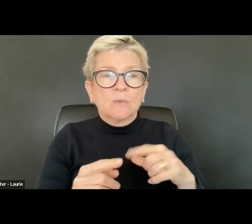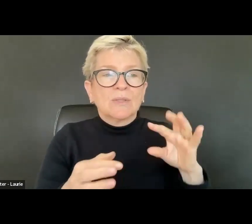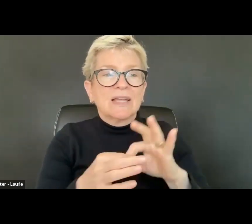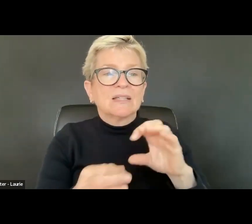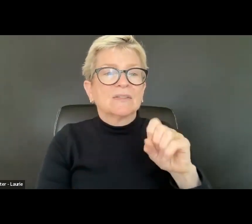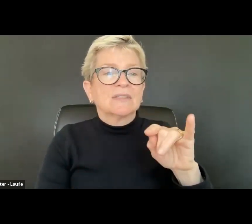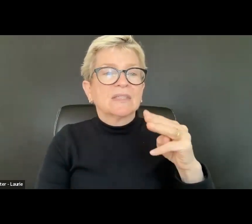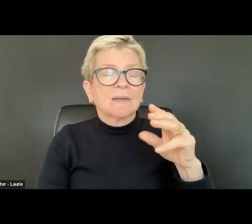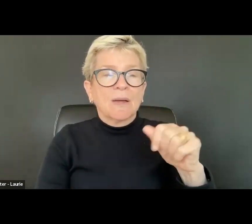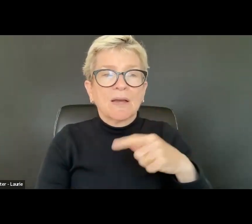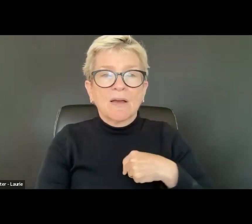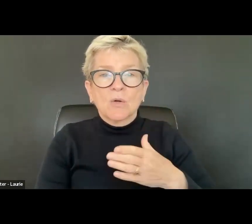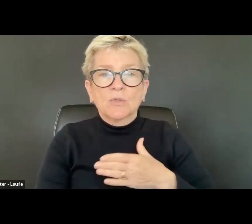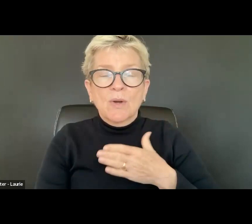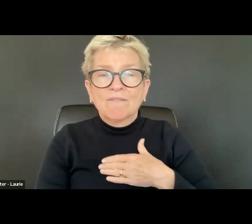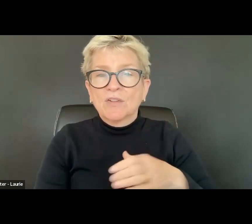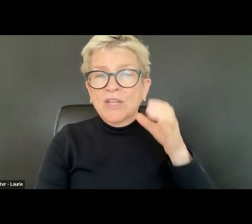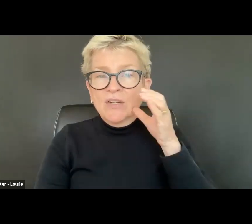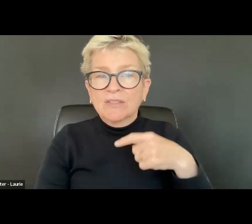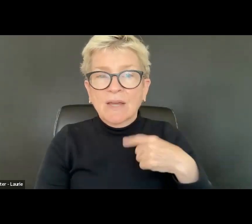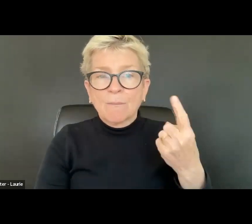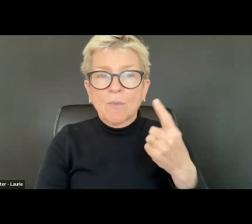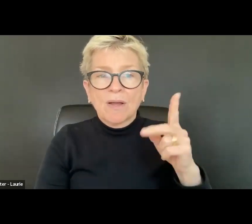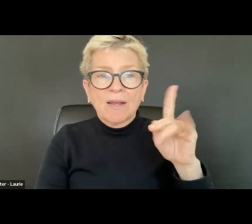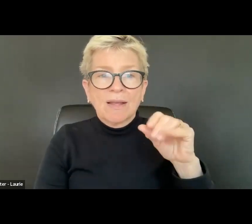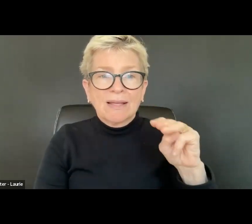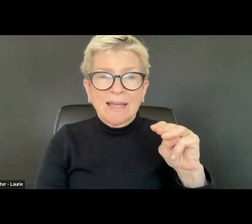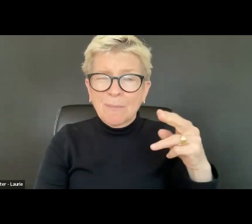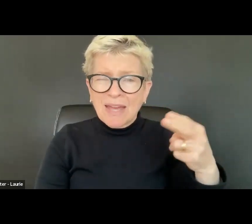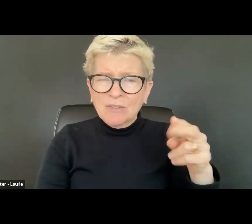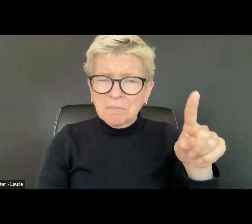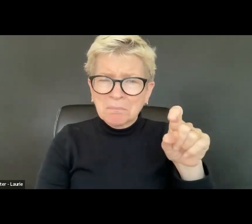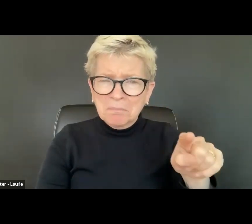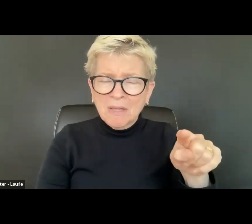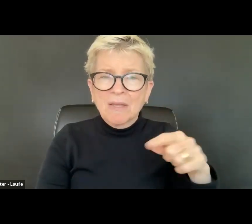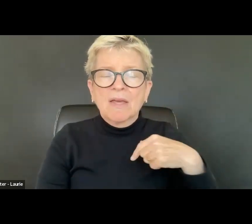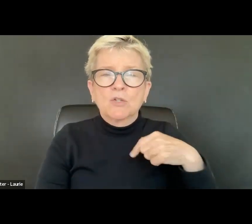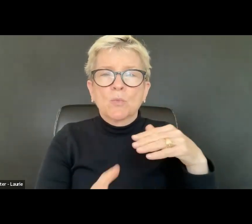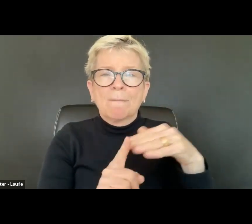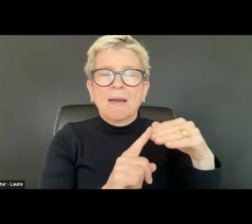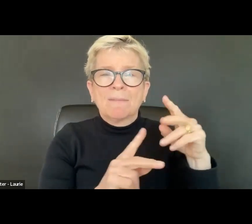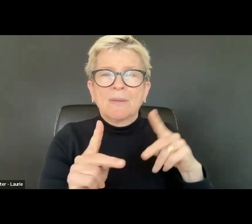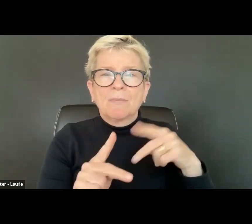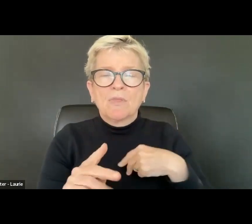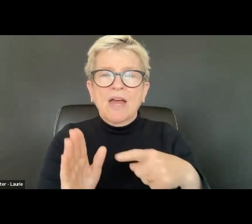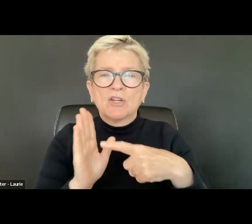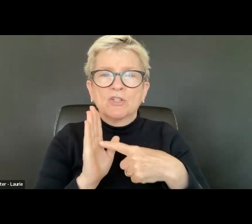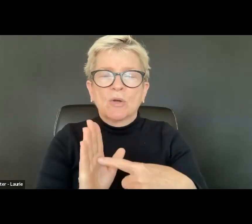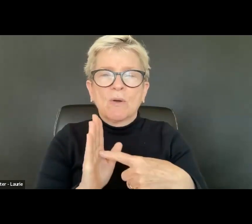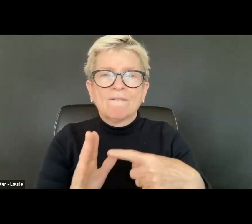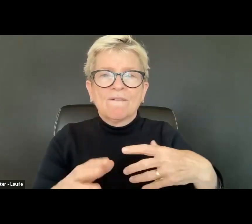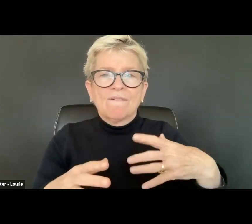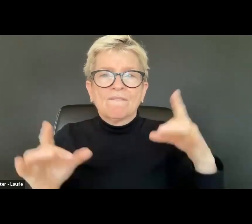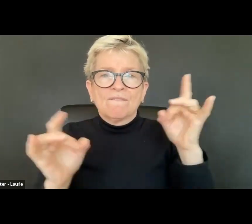Was grateful to hear someone, Kim Hendrickson, and with a question mark, remind everyone that people exhibiting violent criminal behaviors